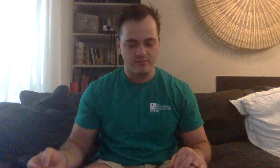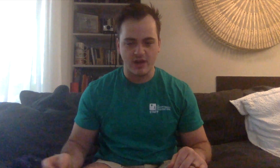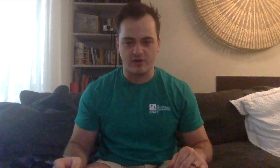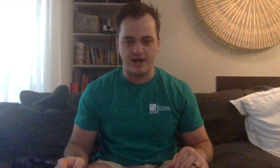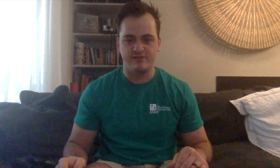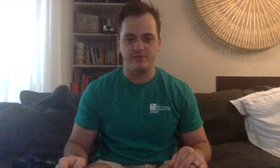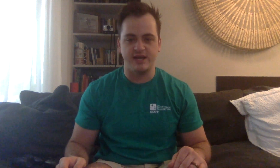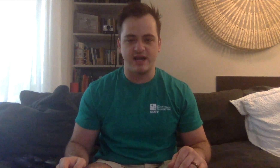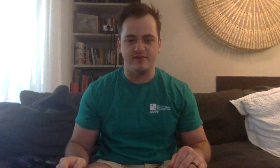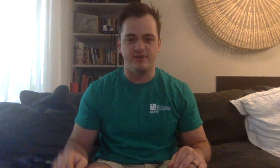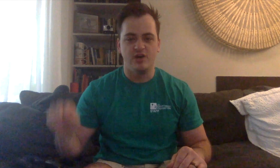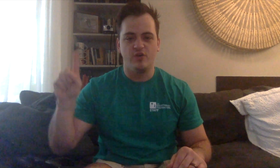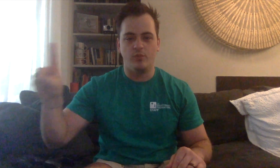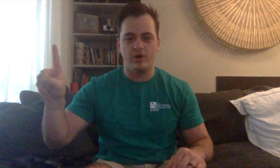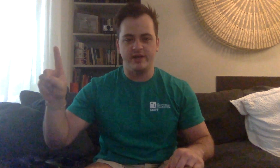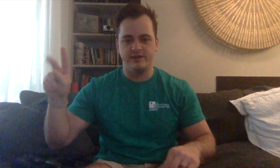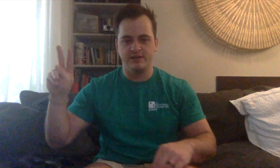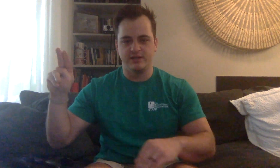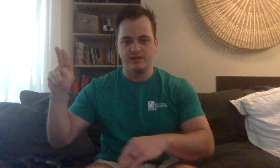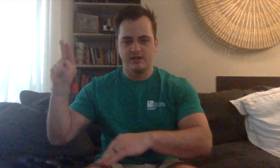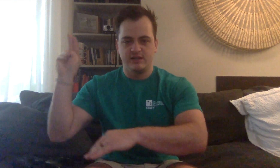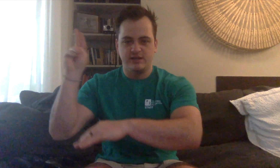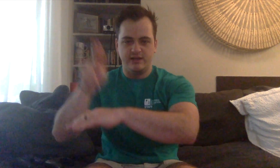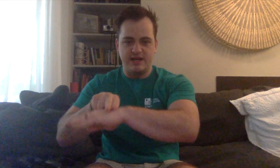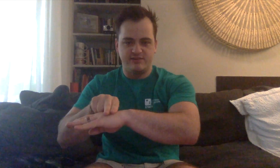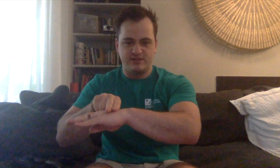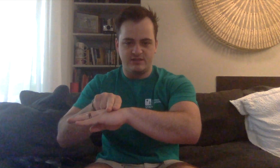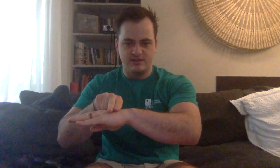All right, so we have one nation